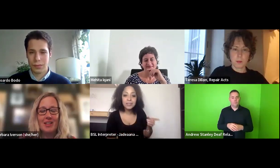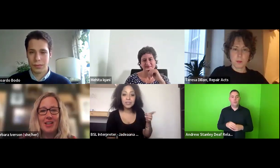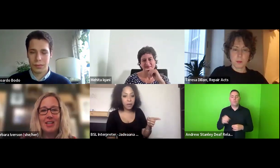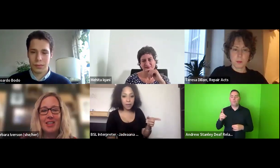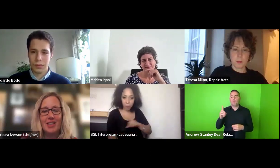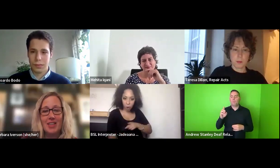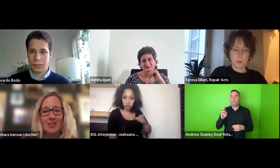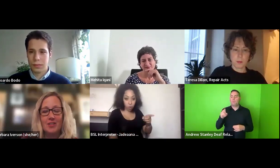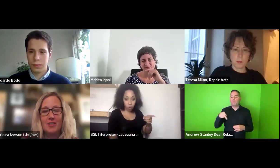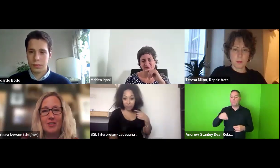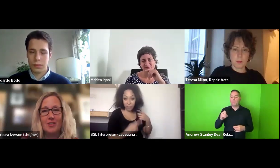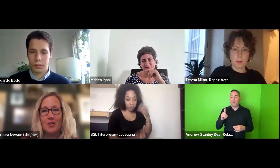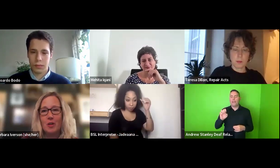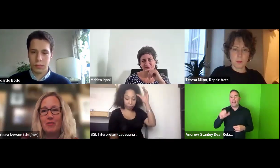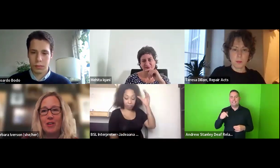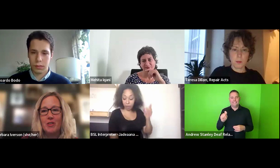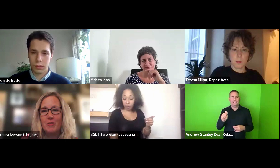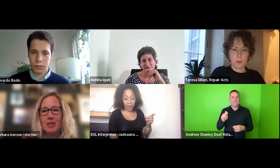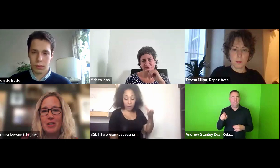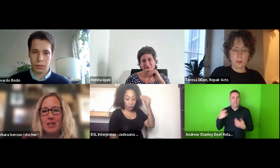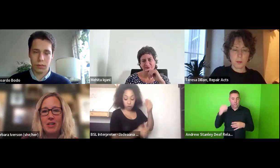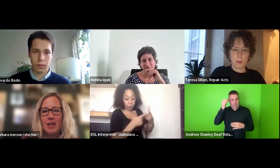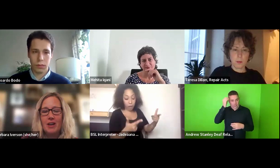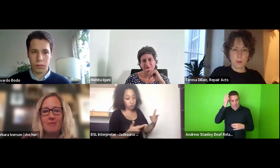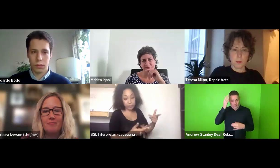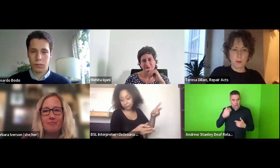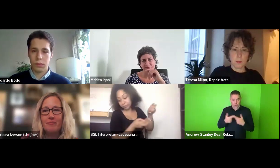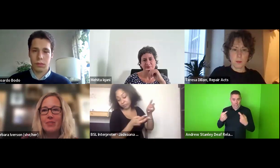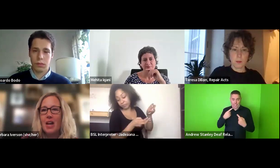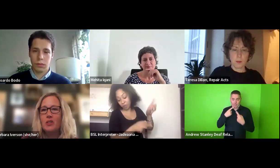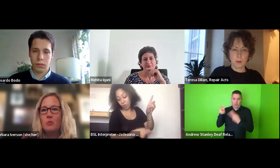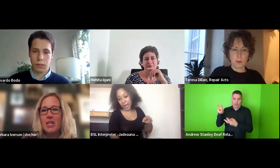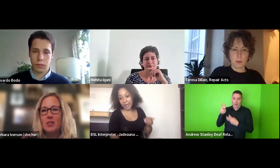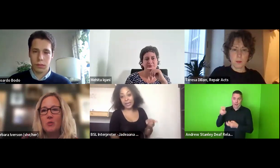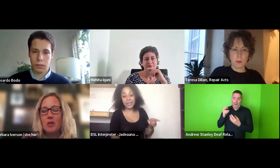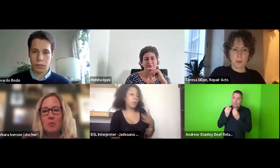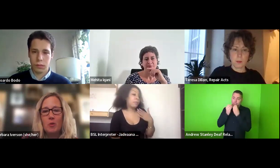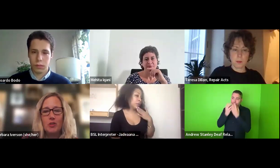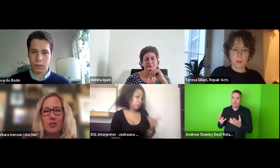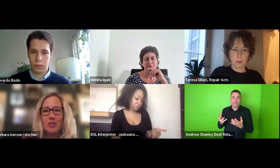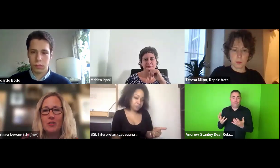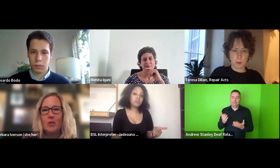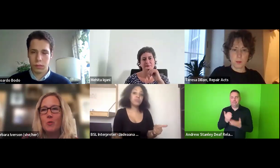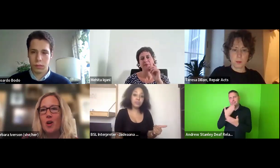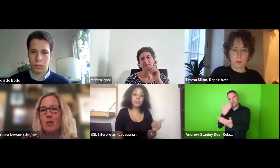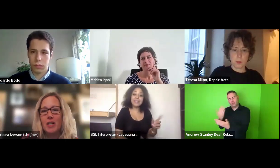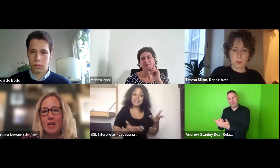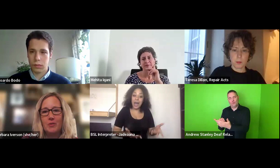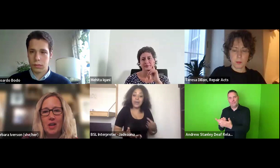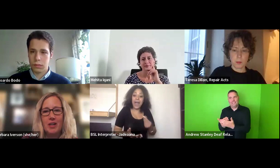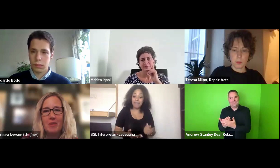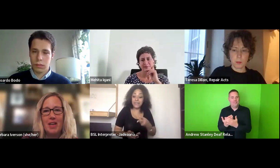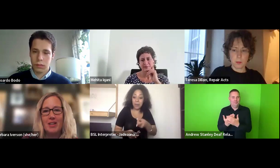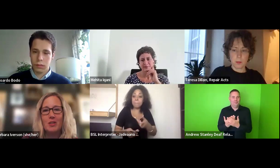and I think that there's incredible value. I do want to get to a couple questions, and so we are